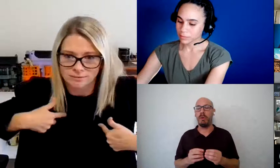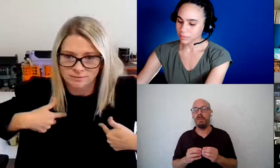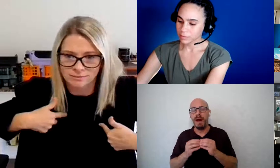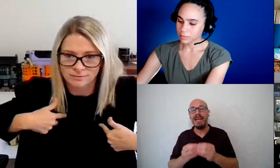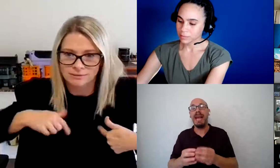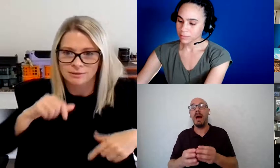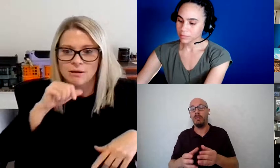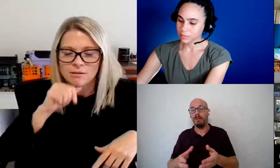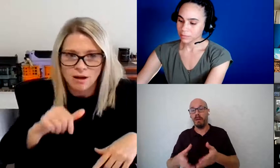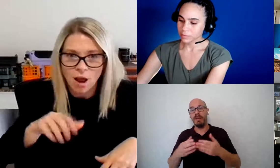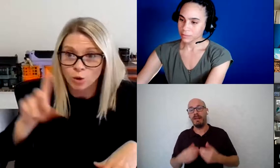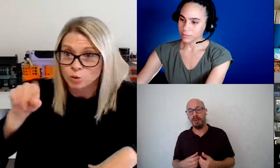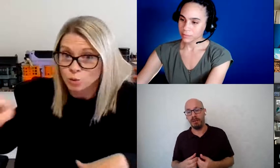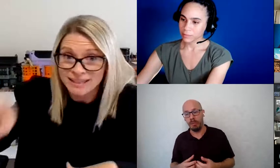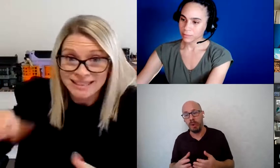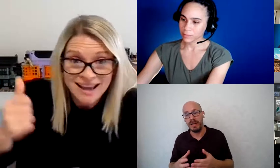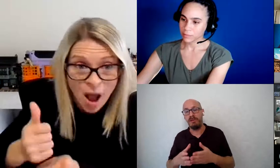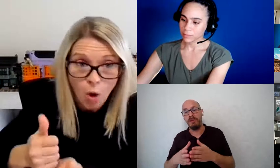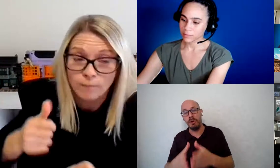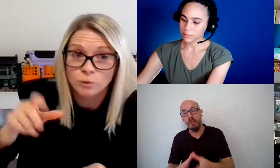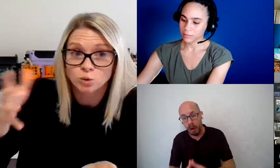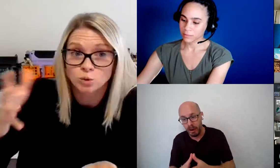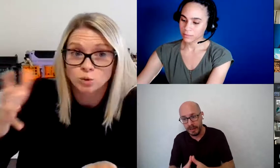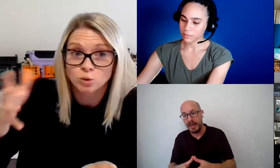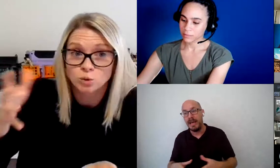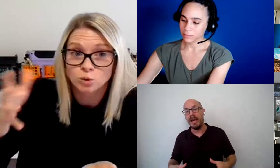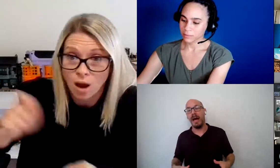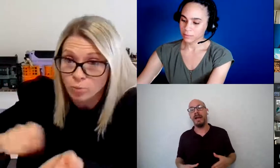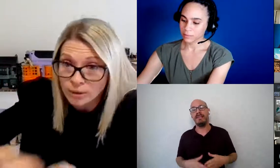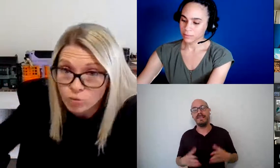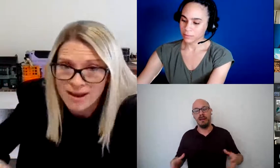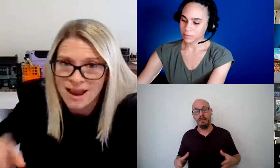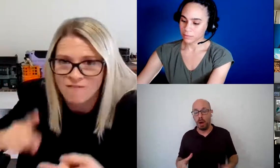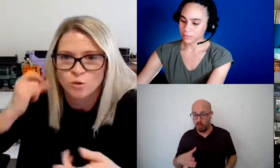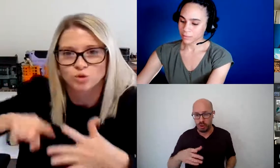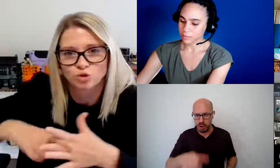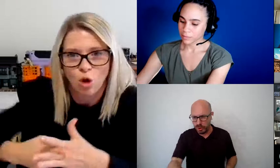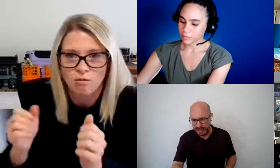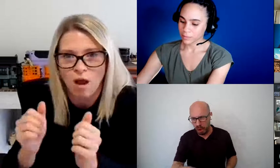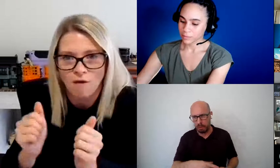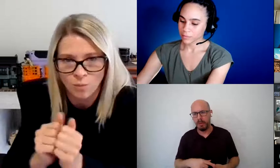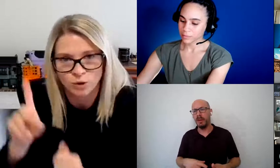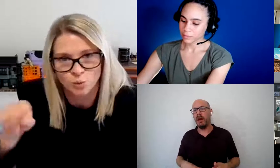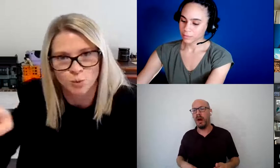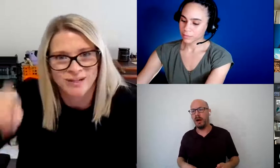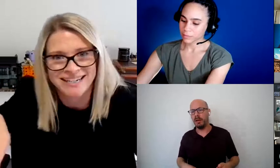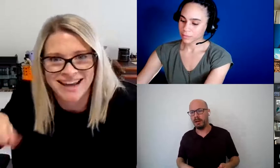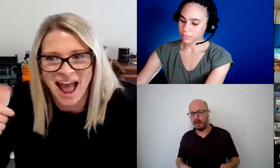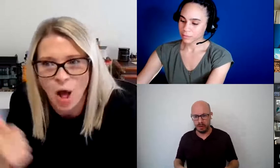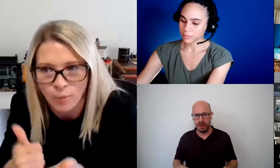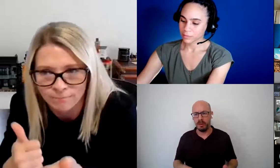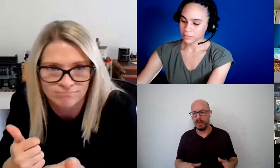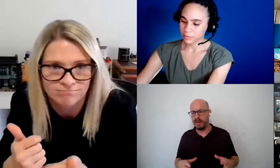so finding out from the deaf person what it is you want, instead of, oh, do you need help? You know,